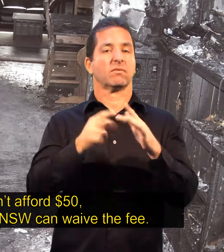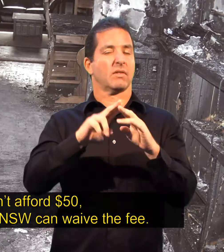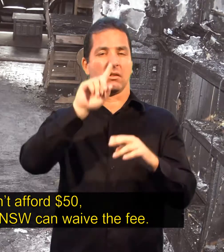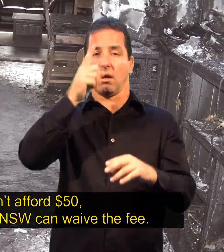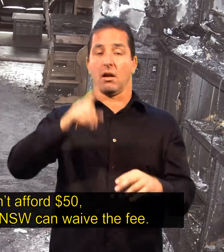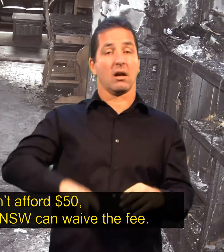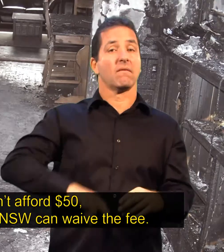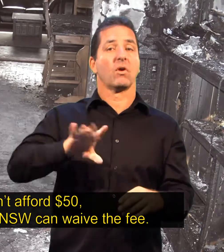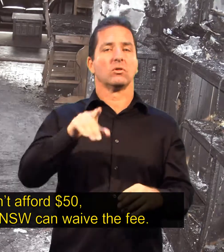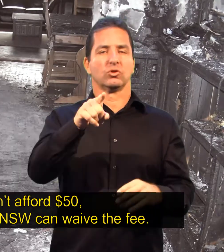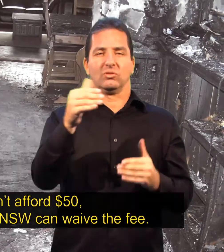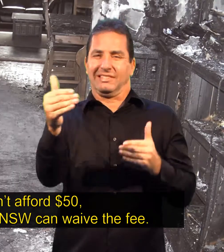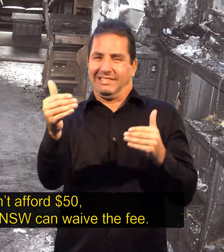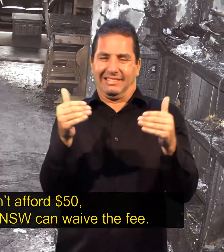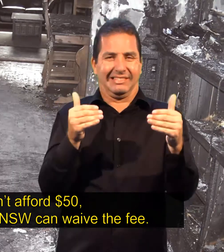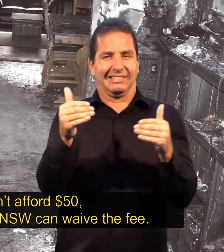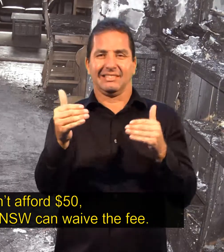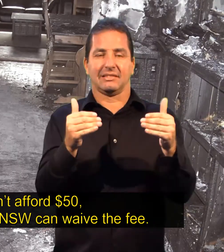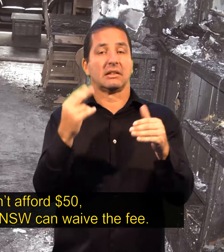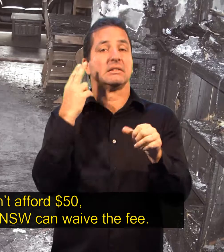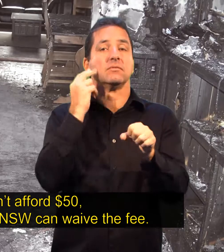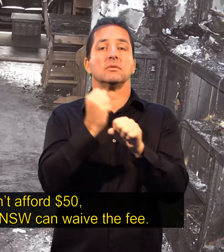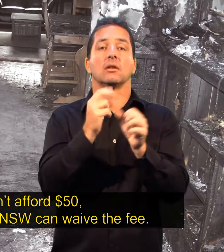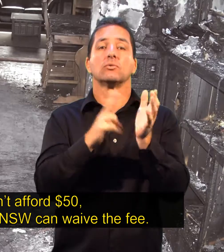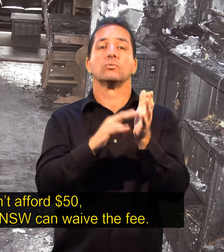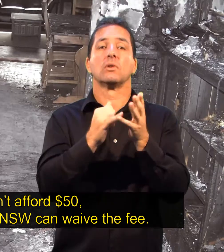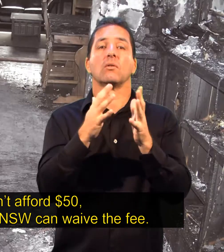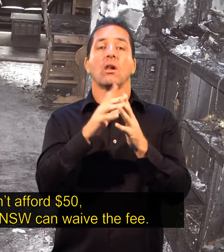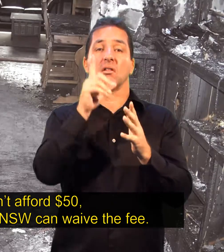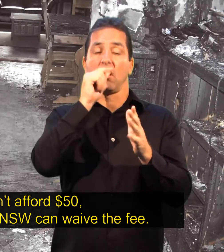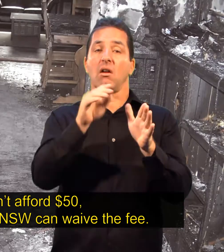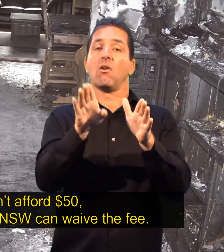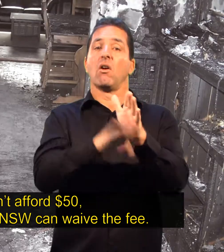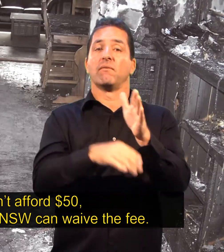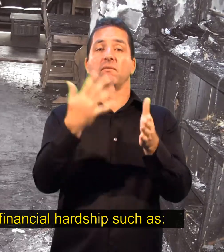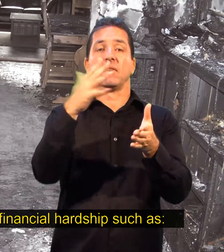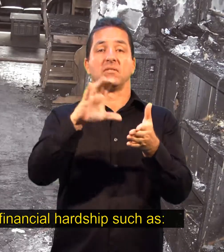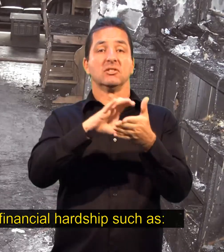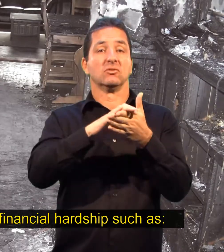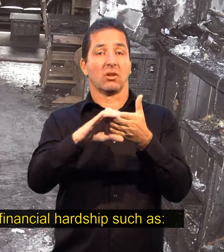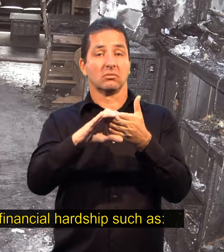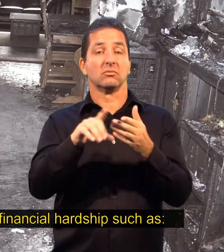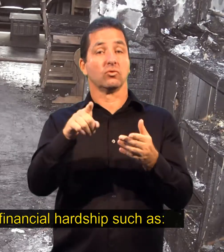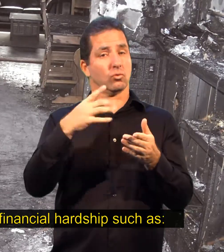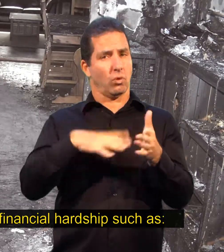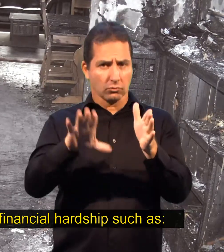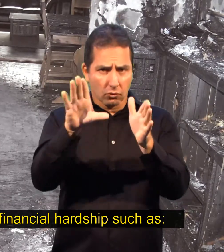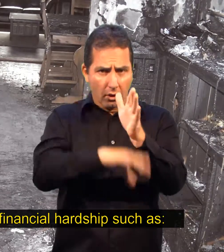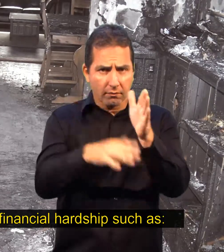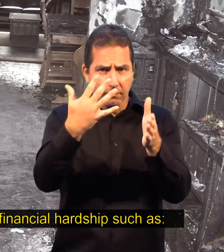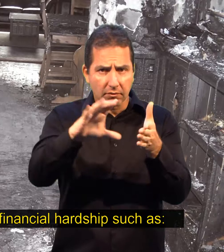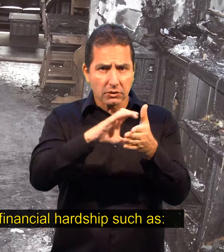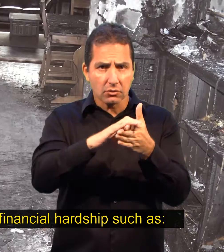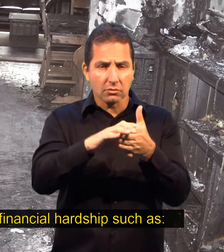If you can't afford $50, the Deaf Society of New South Wales can waiver the fee. You will need to provide proof